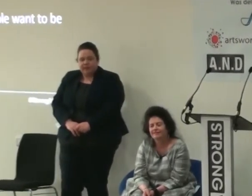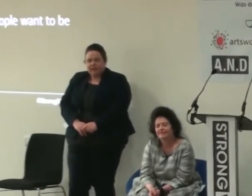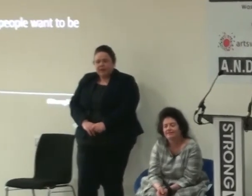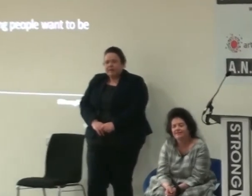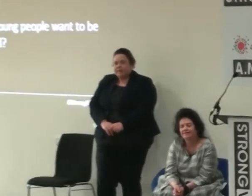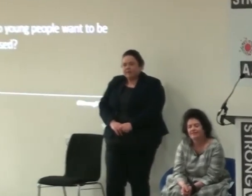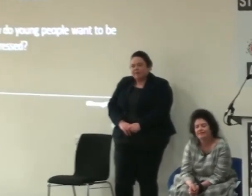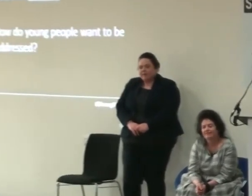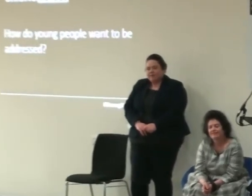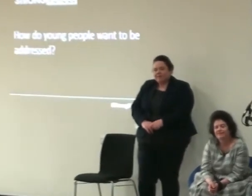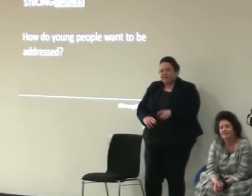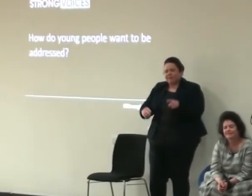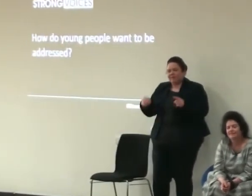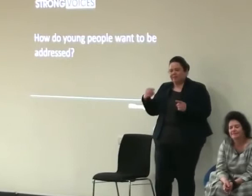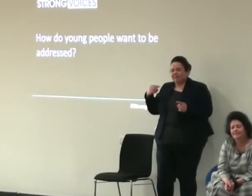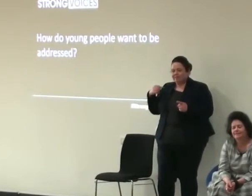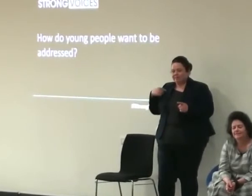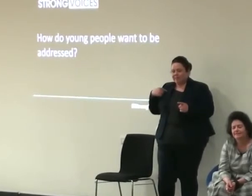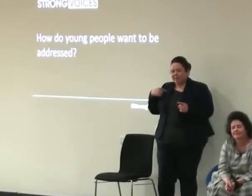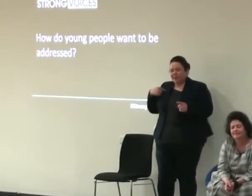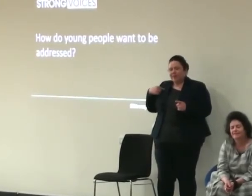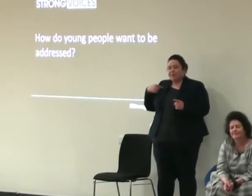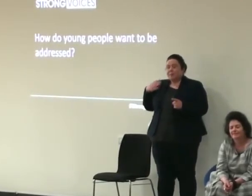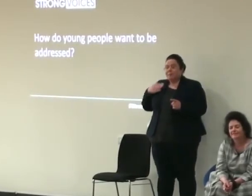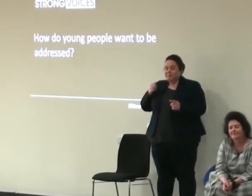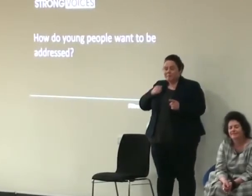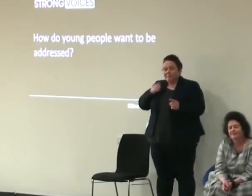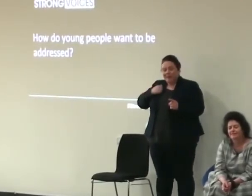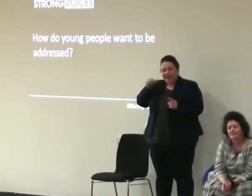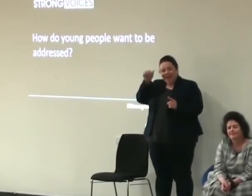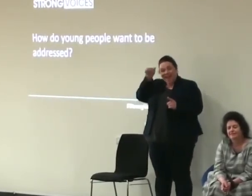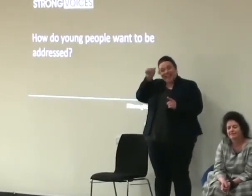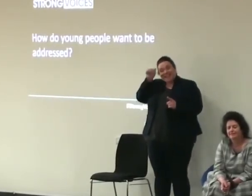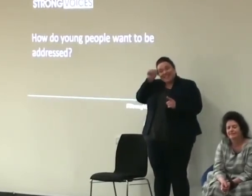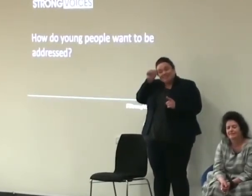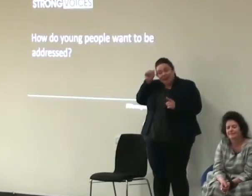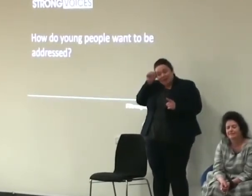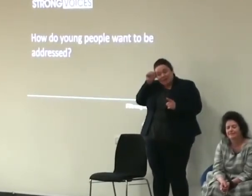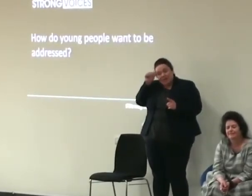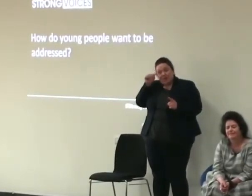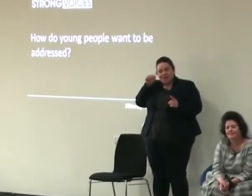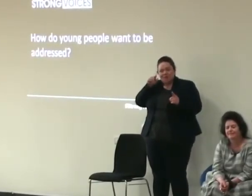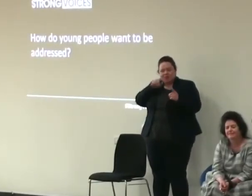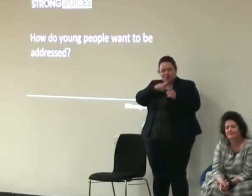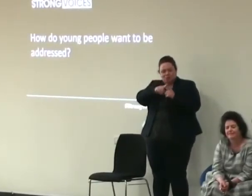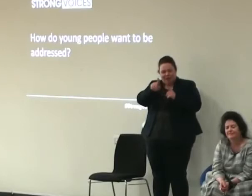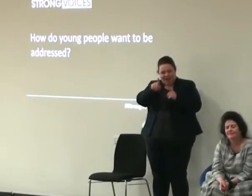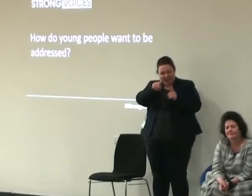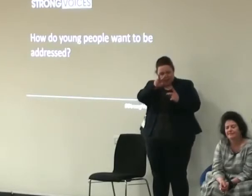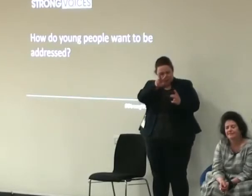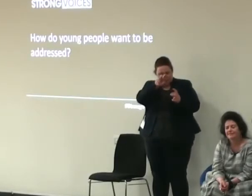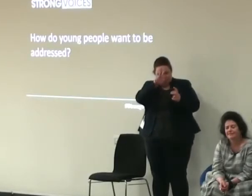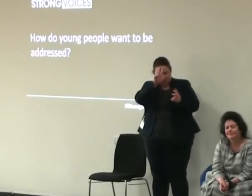we used to my experience of trying to interpret how young people want to